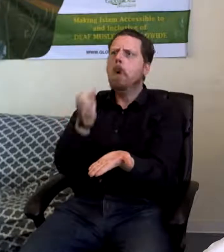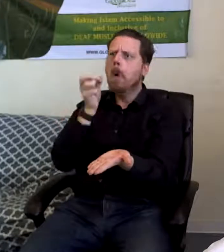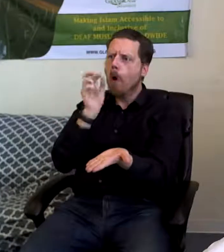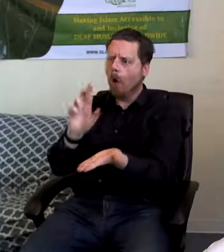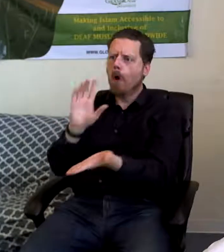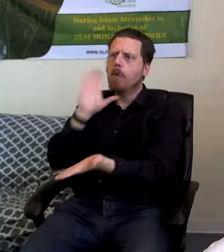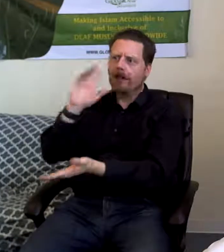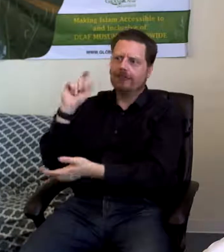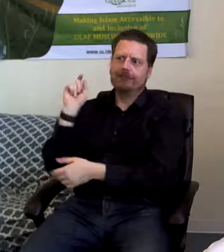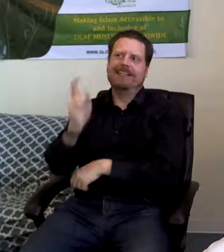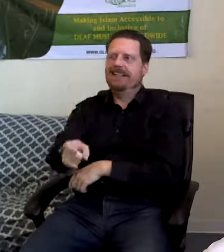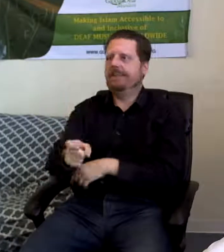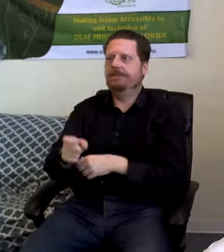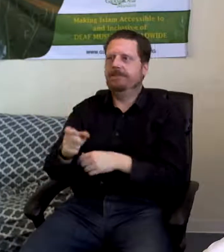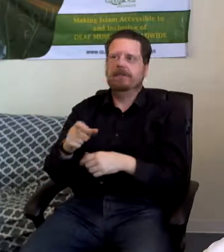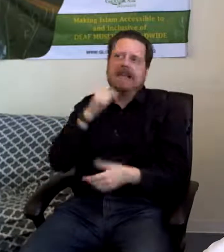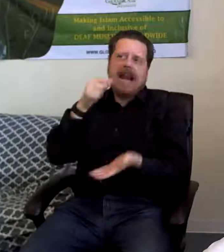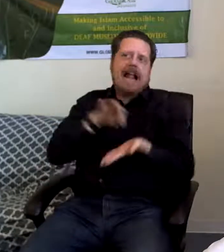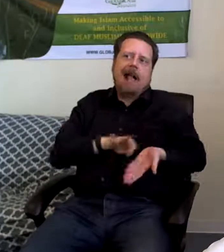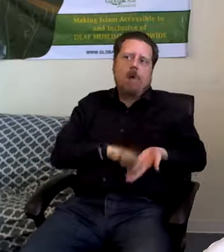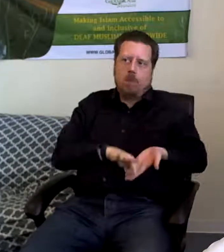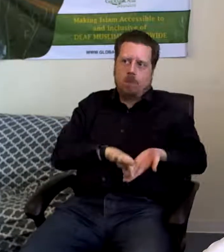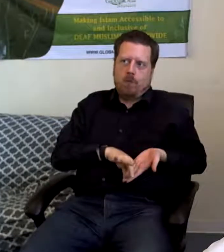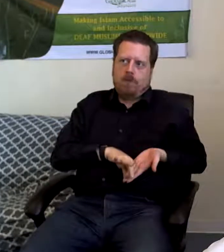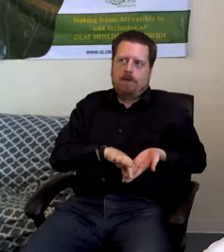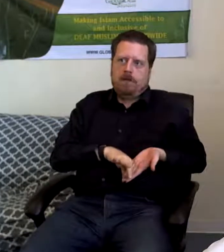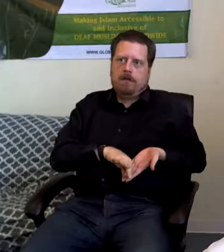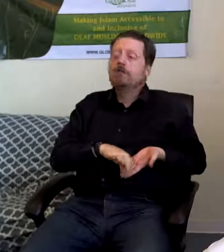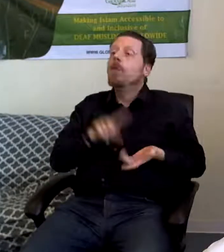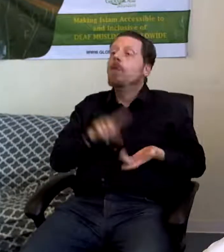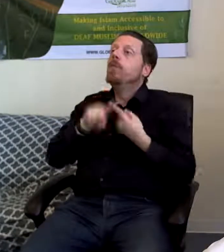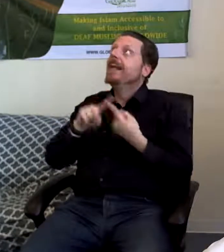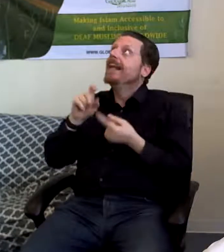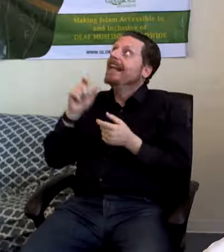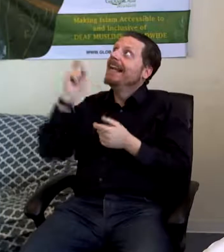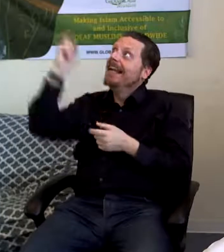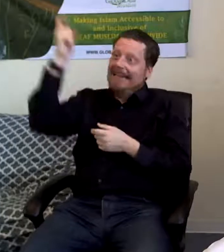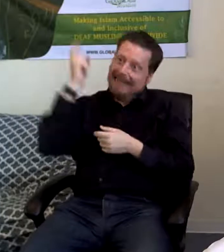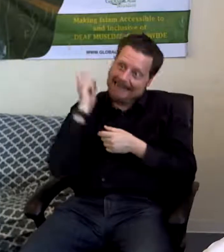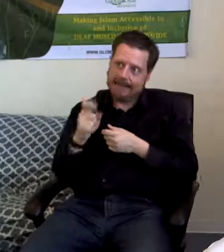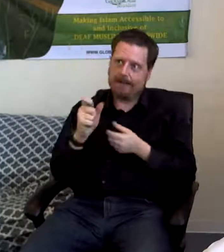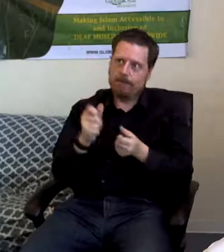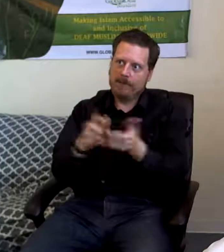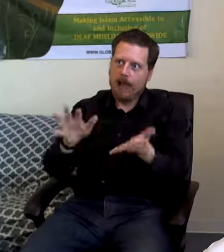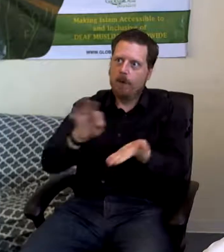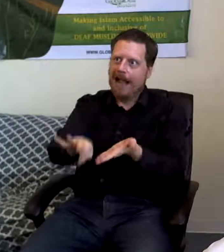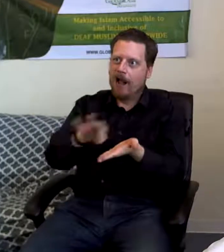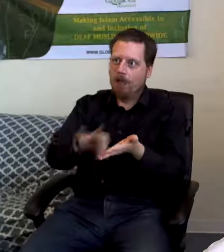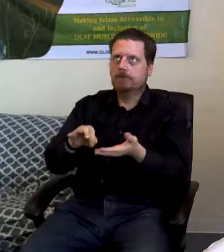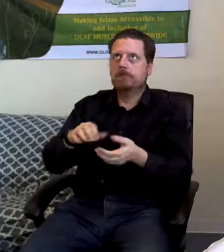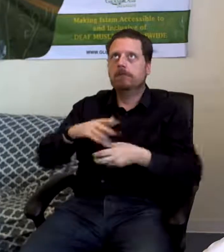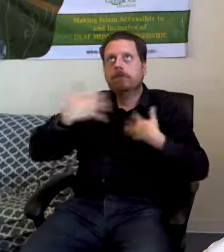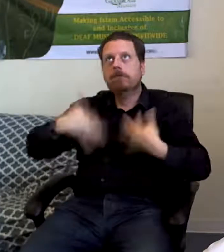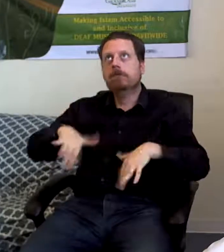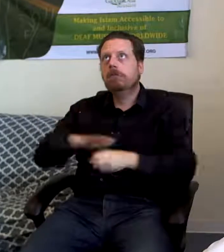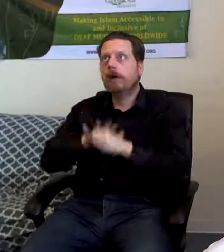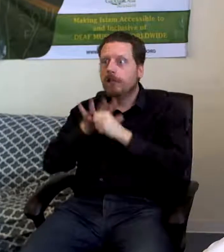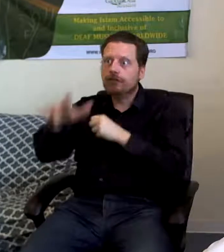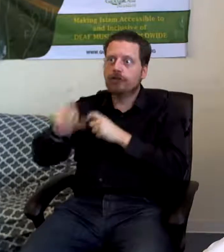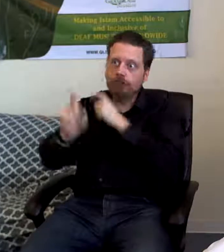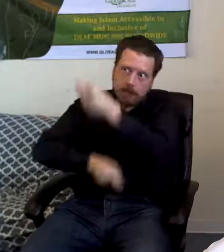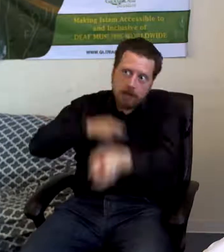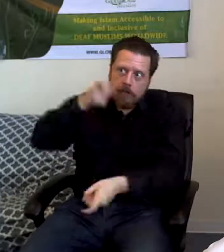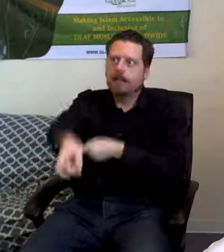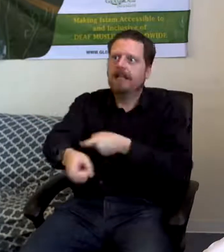him without counting. So when Allah gives without counting, you could imagine now how generous that giving is.